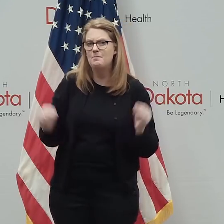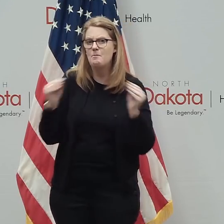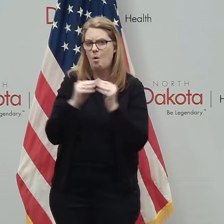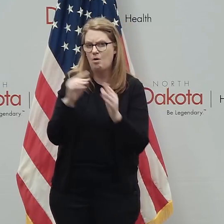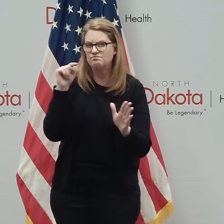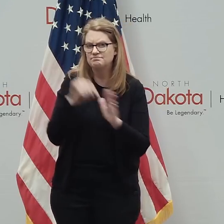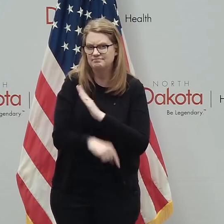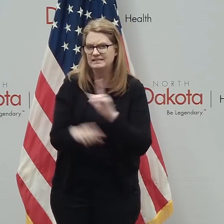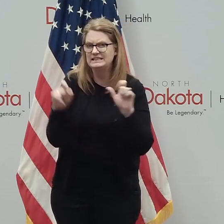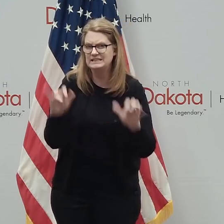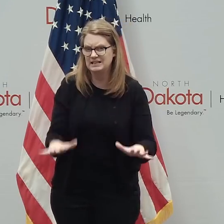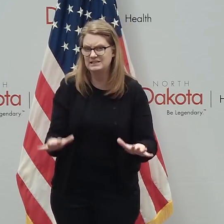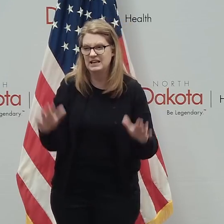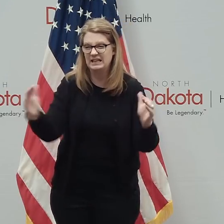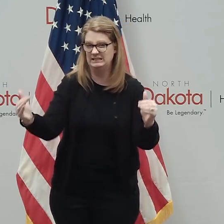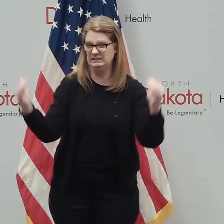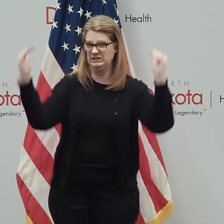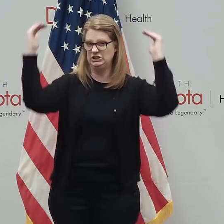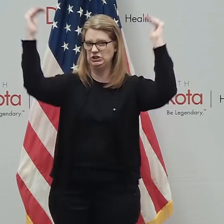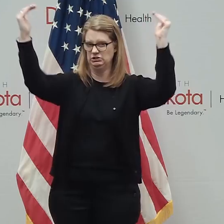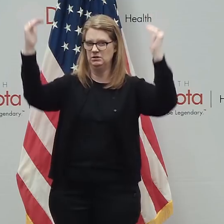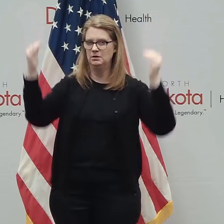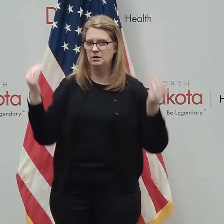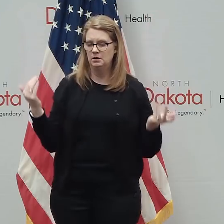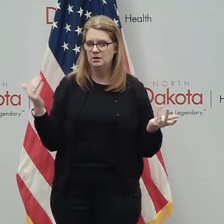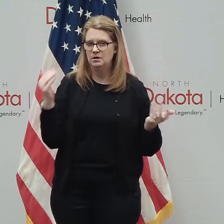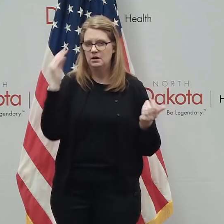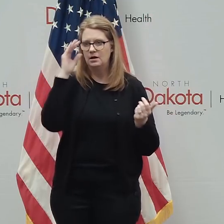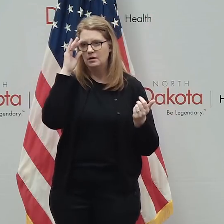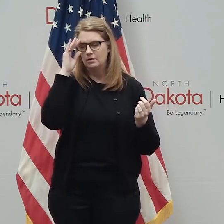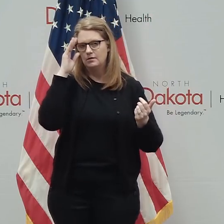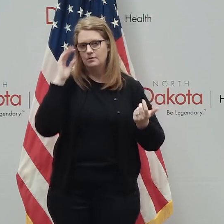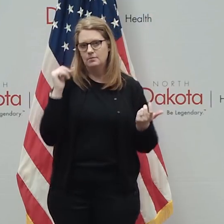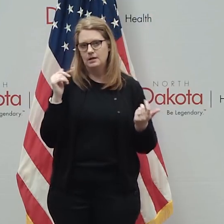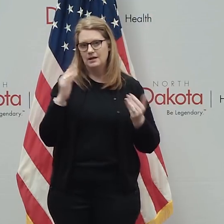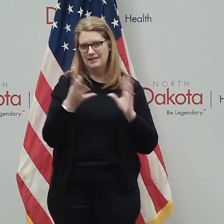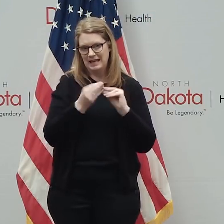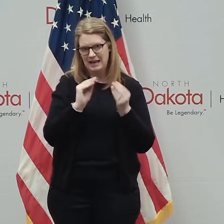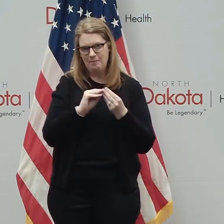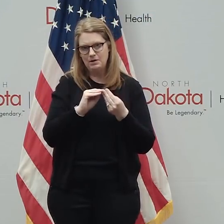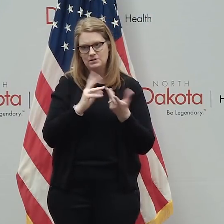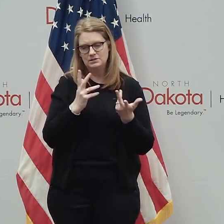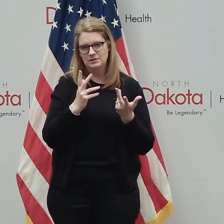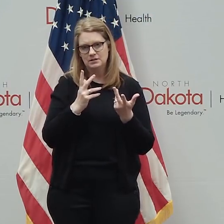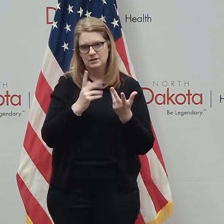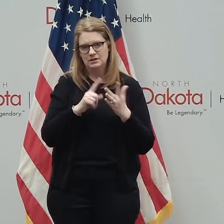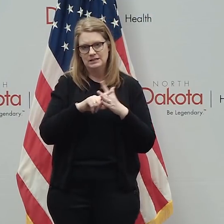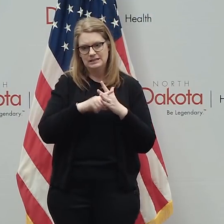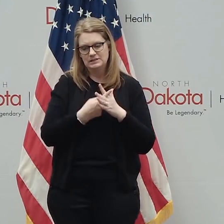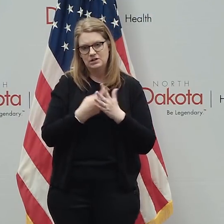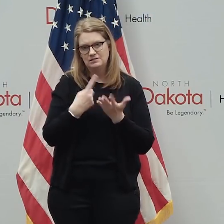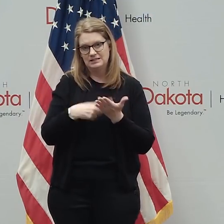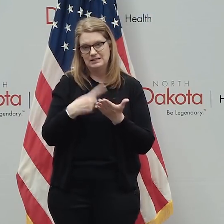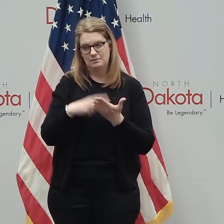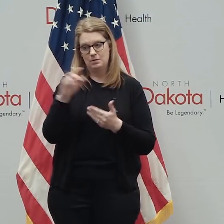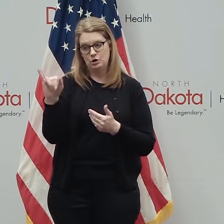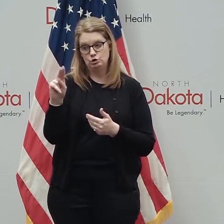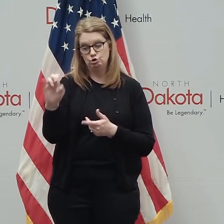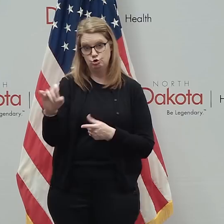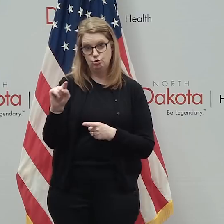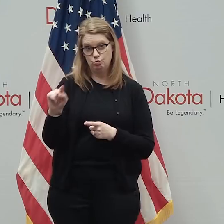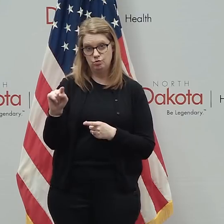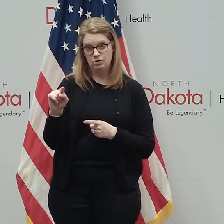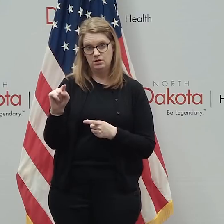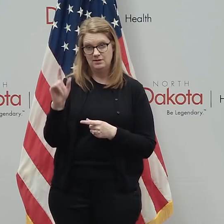commitment to ramping up this testing capability, and the numbers have gone, when they start talking about June, they're not talking